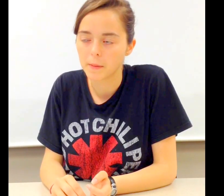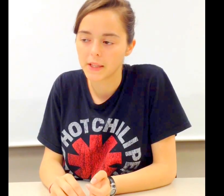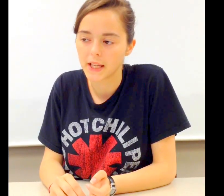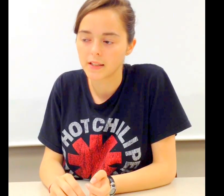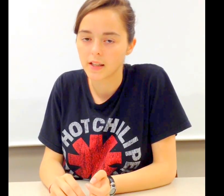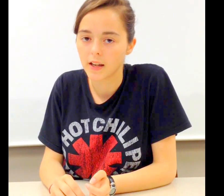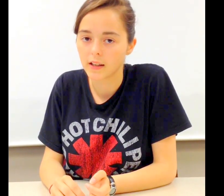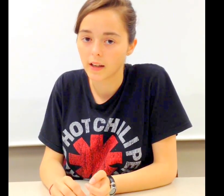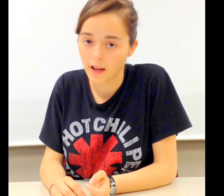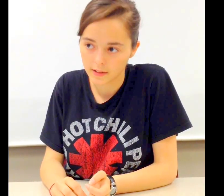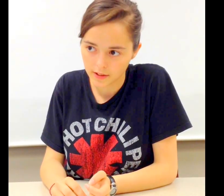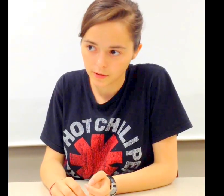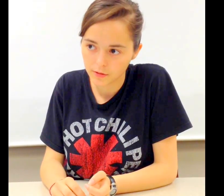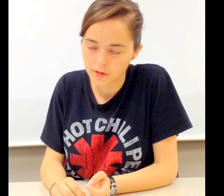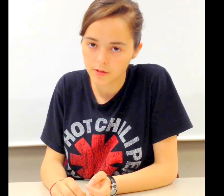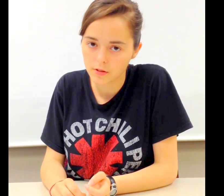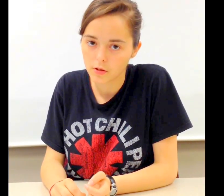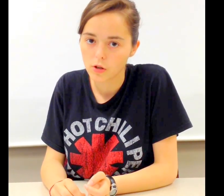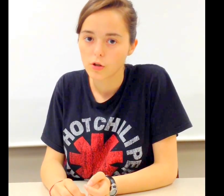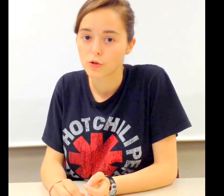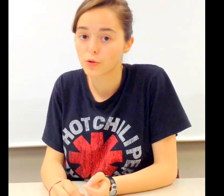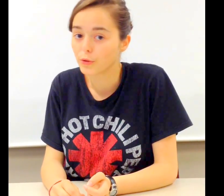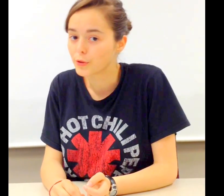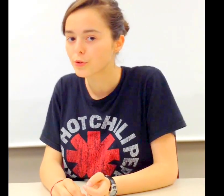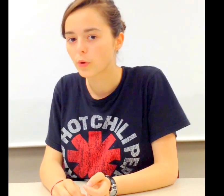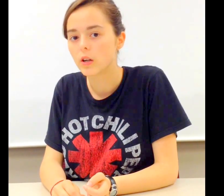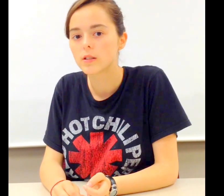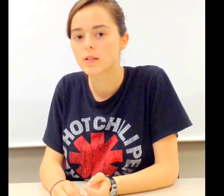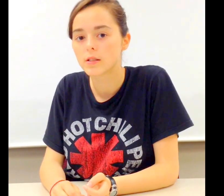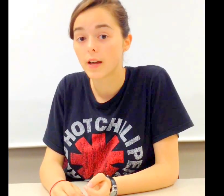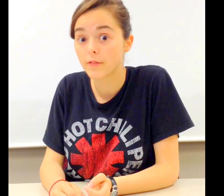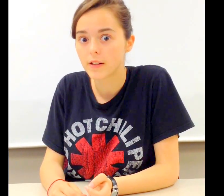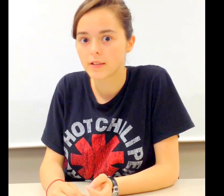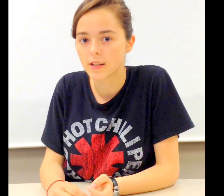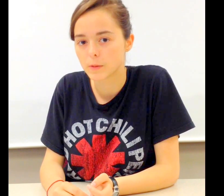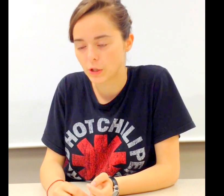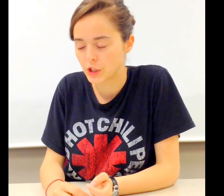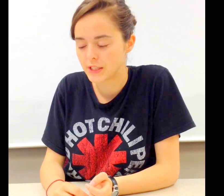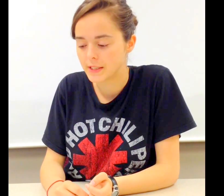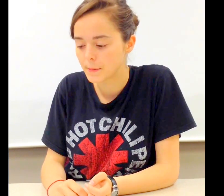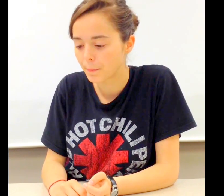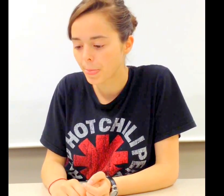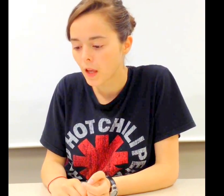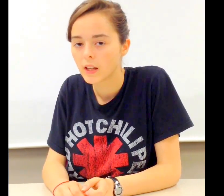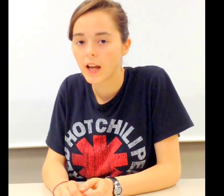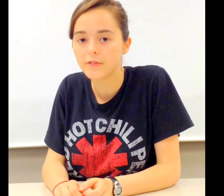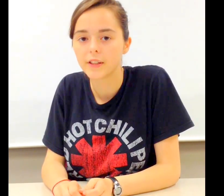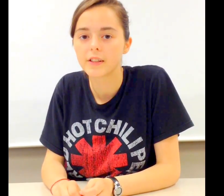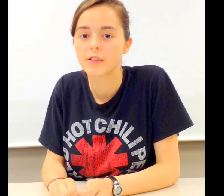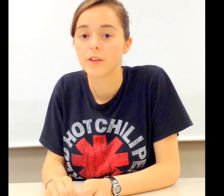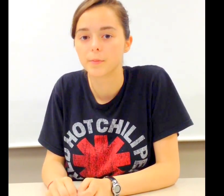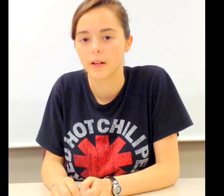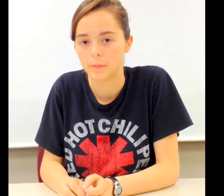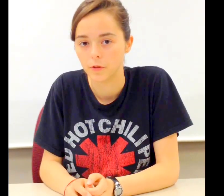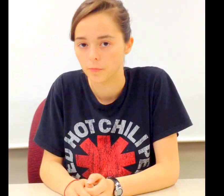be things like head tilts, shoulder shrugs, and face expressions, and various other body